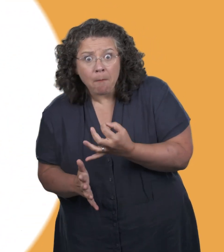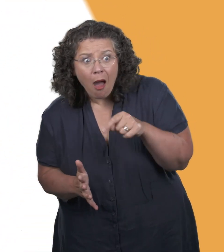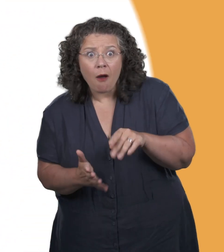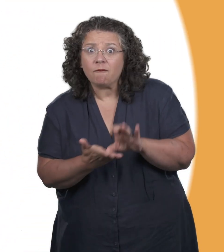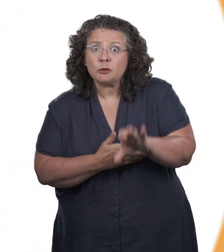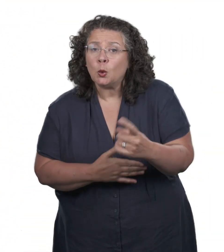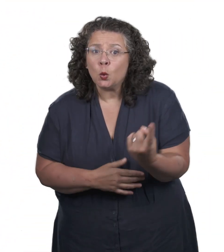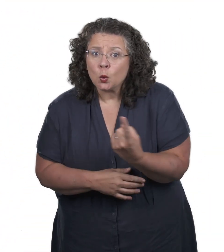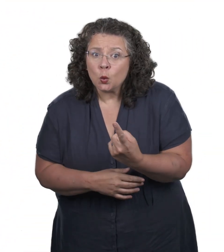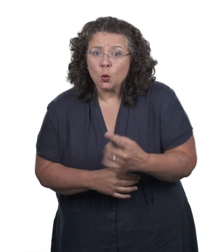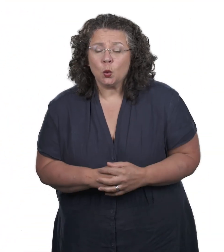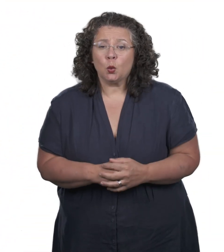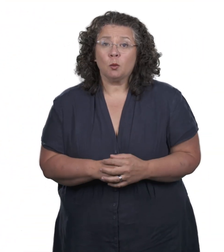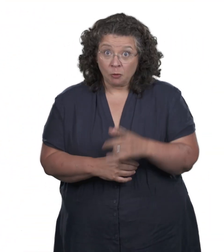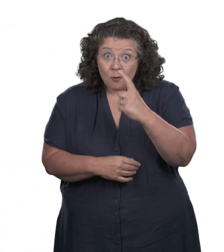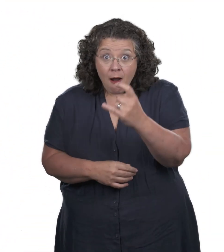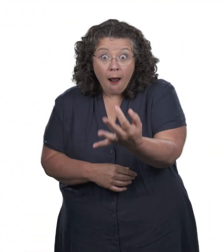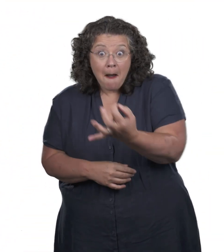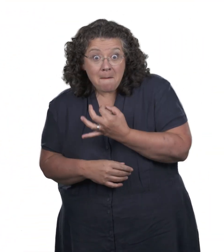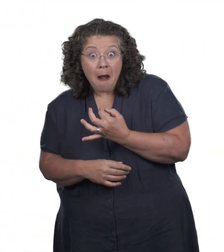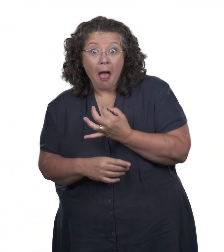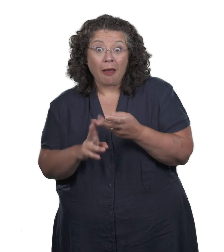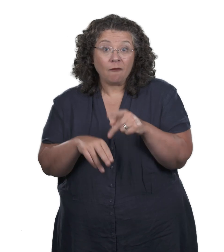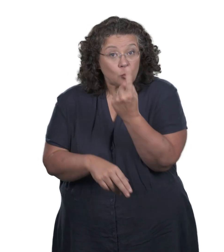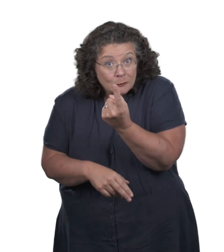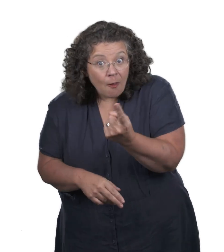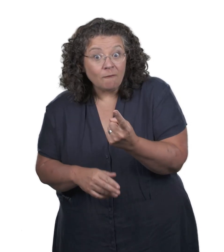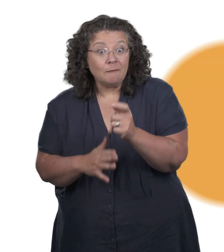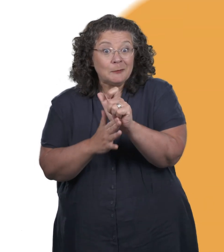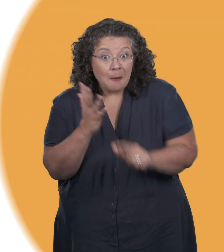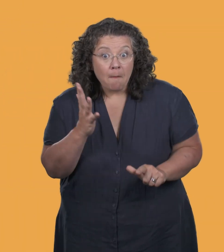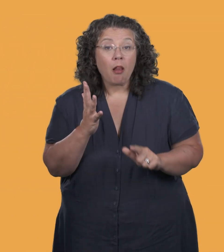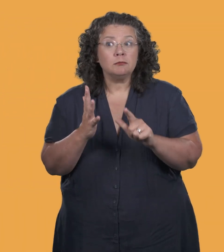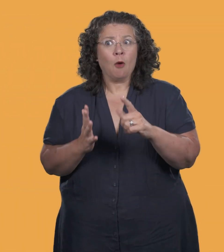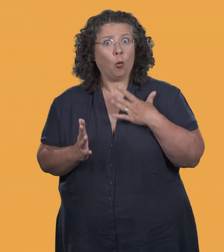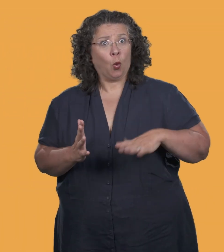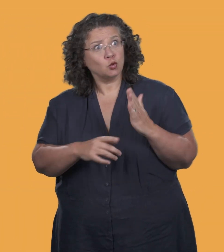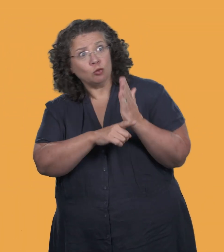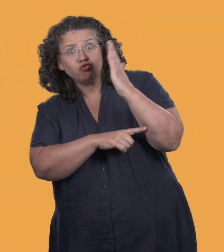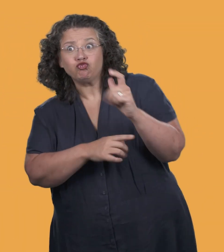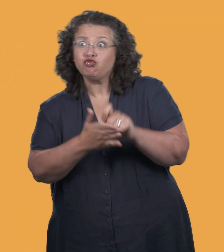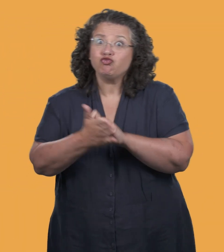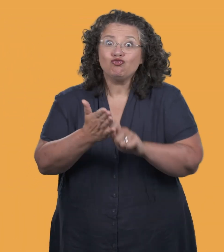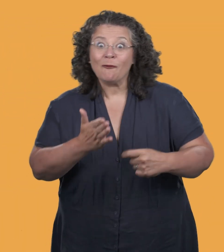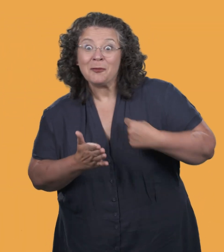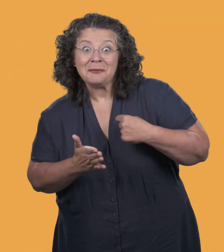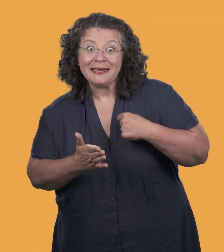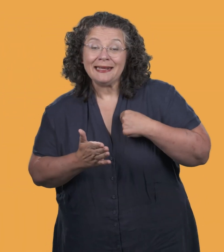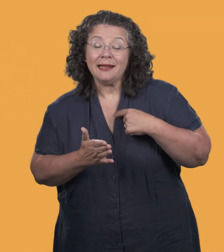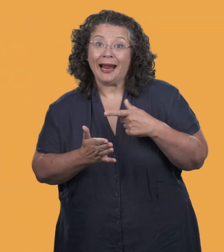Who is eligible to apply to the fund? You are eligible to apply to the fund if you are a disabled person